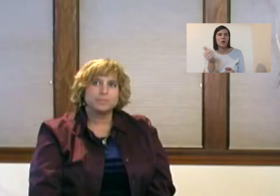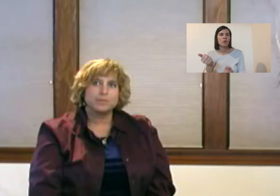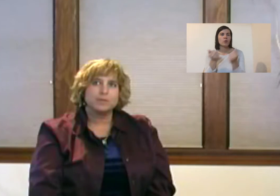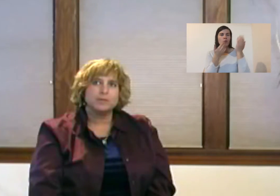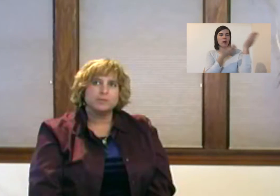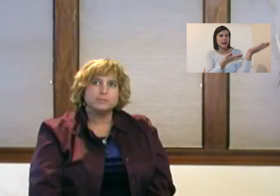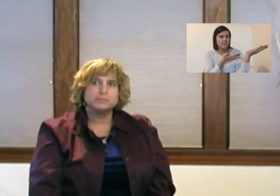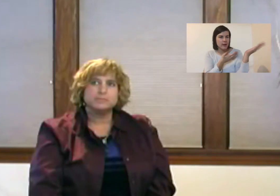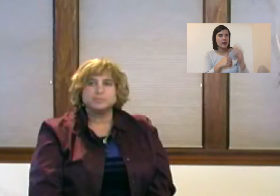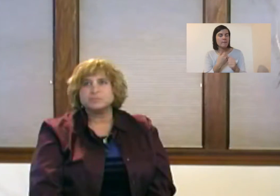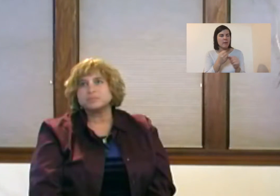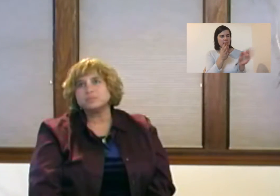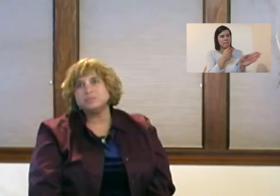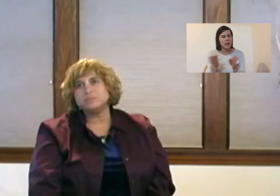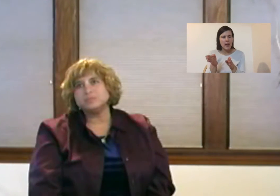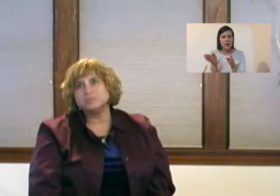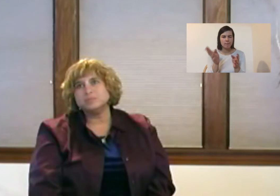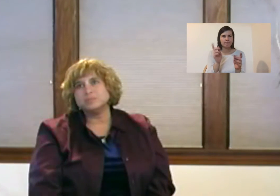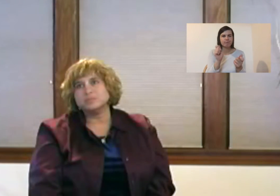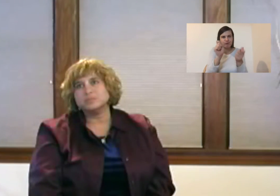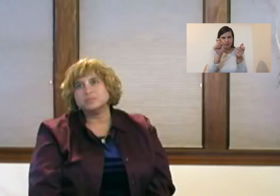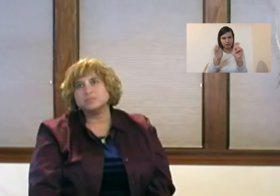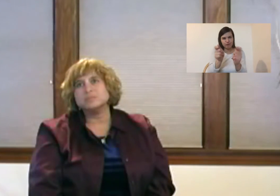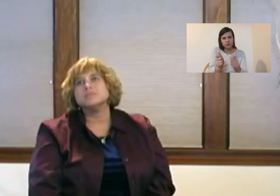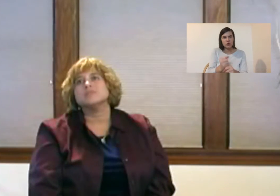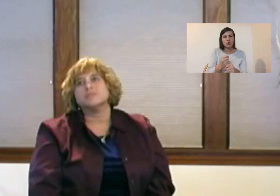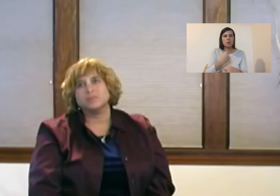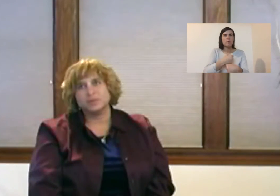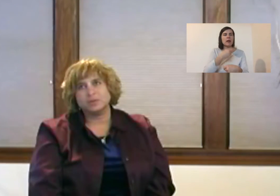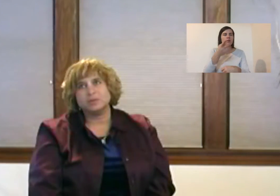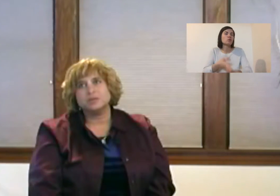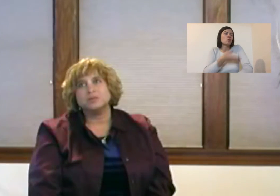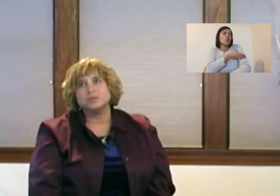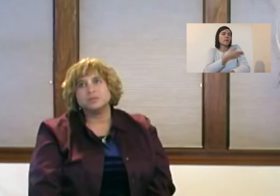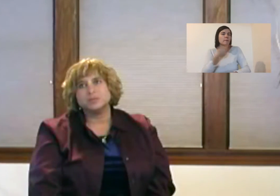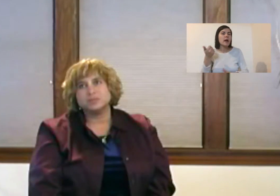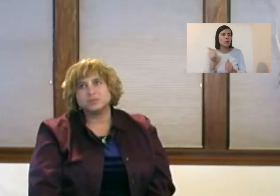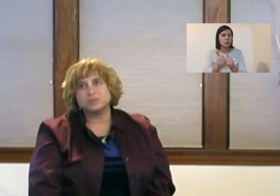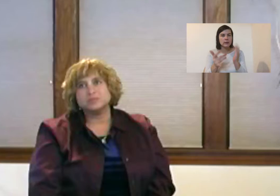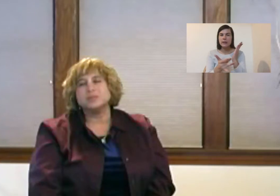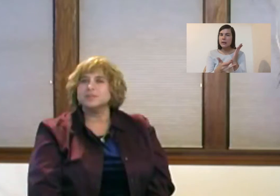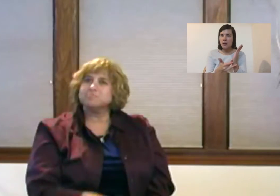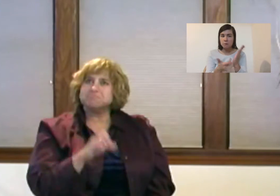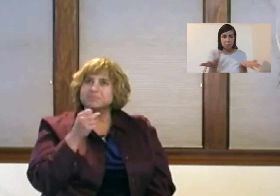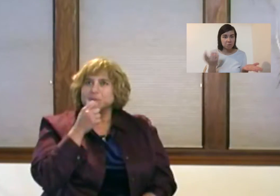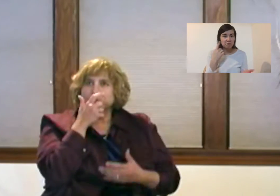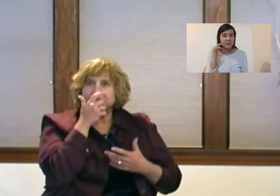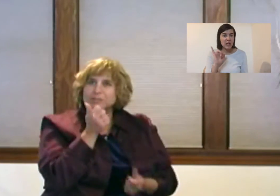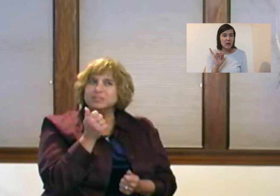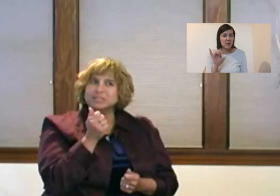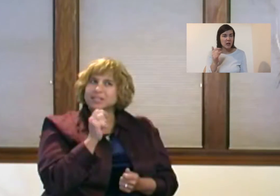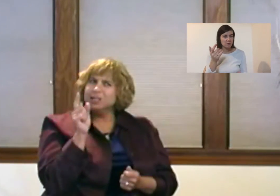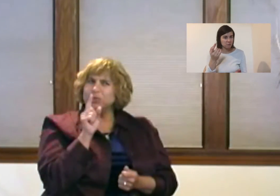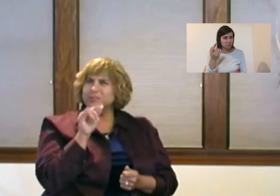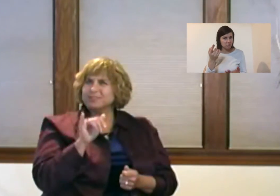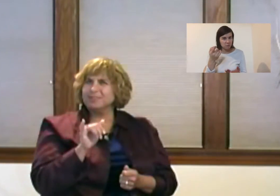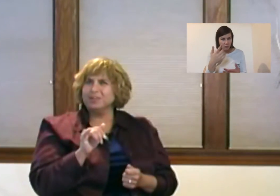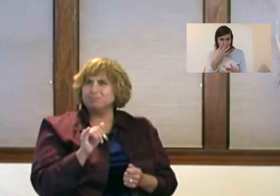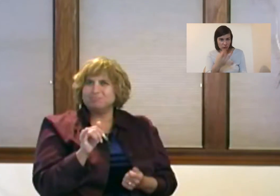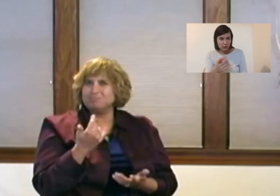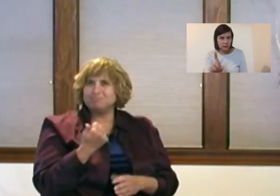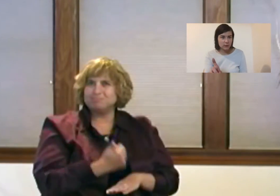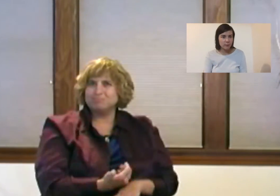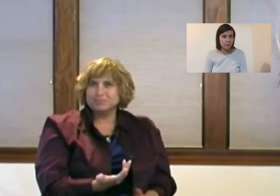recommendation, make a plan about where you can go from there. Does that sound like something you'd be interested in?